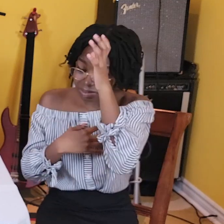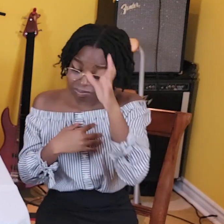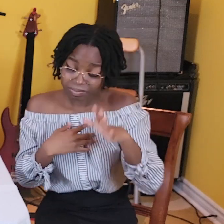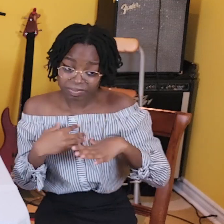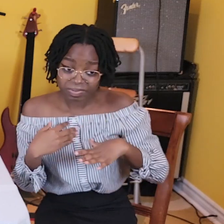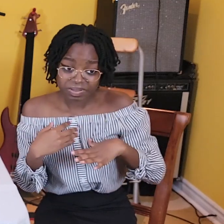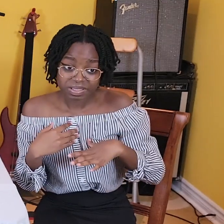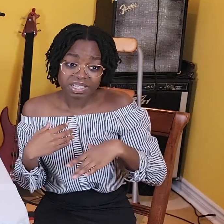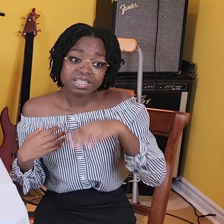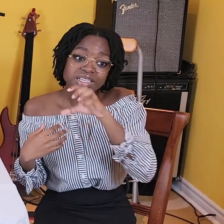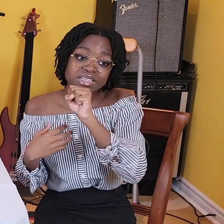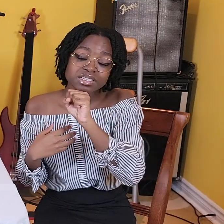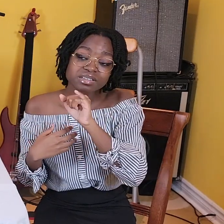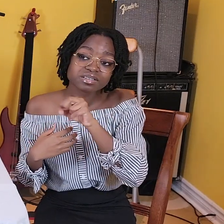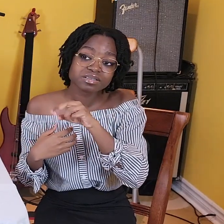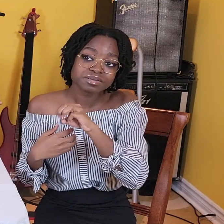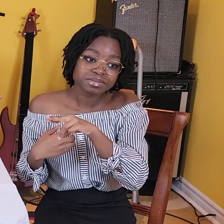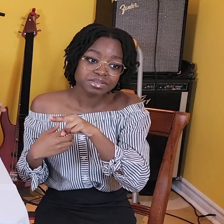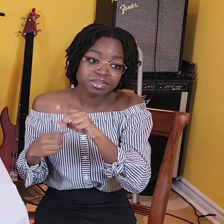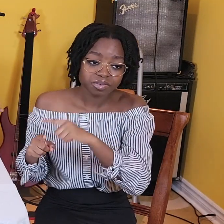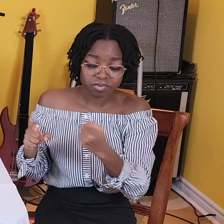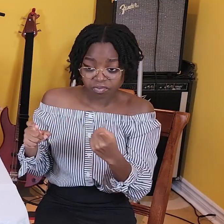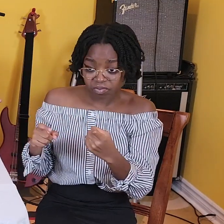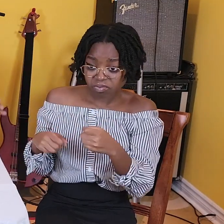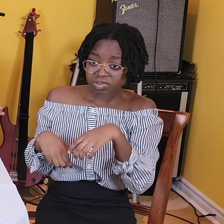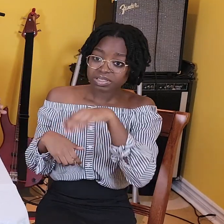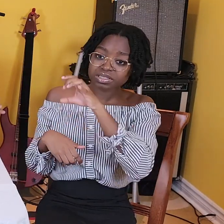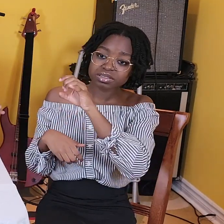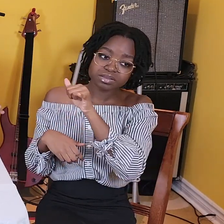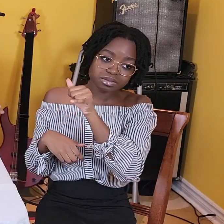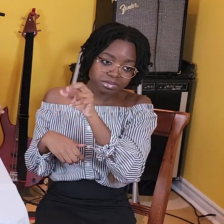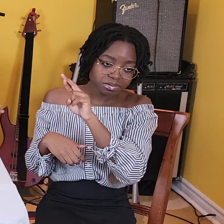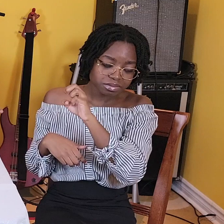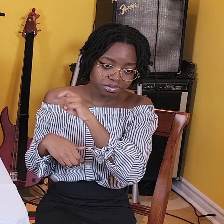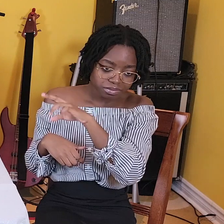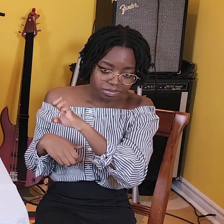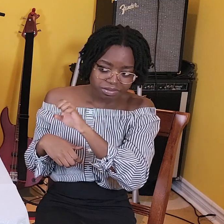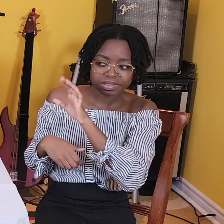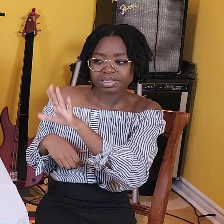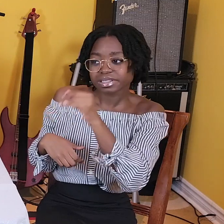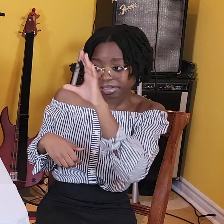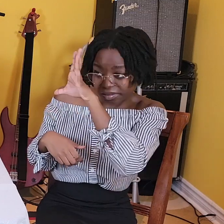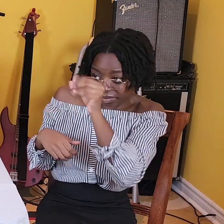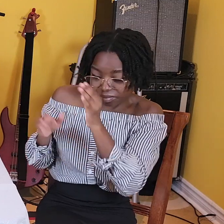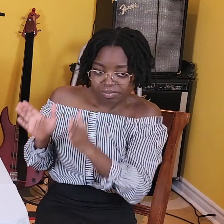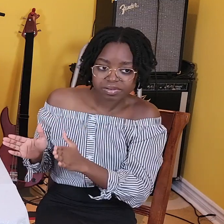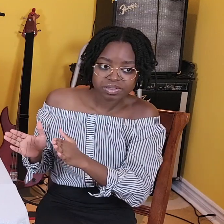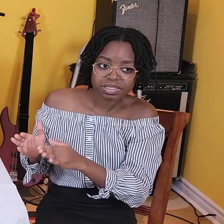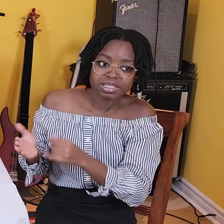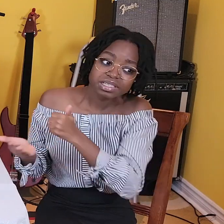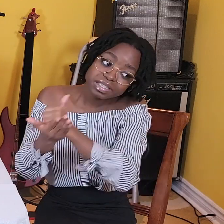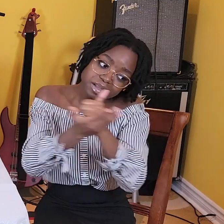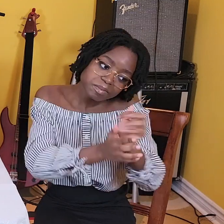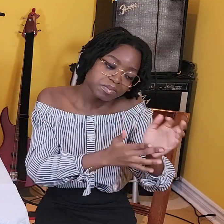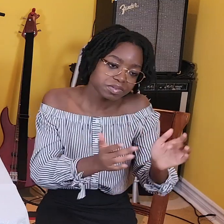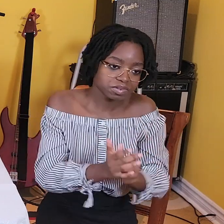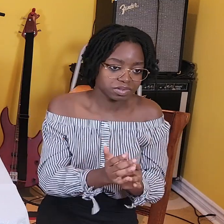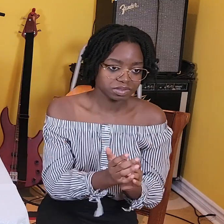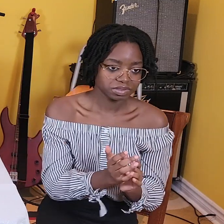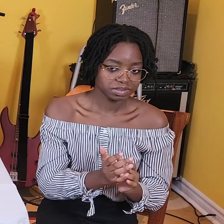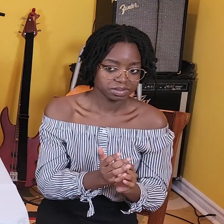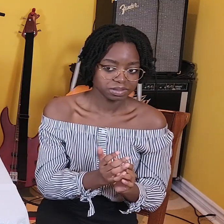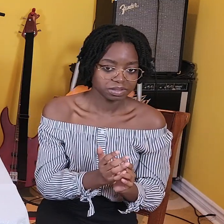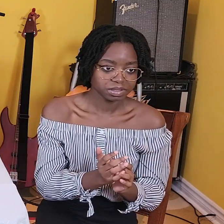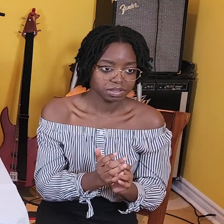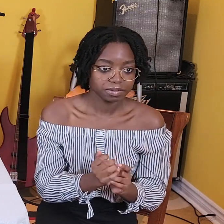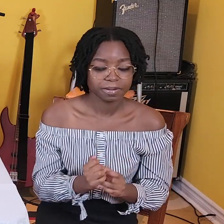Calvary. And look at it, while he was hanging on the cross, Jesus displayed mercy